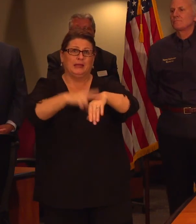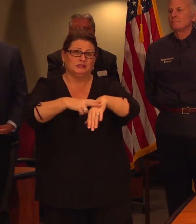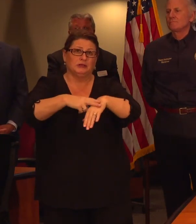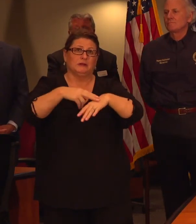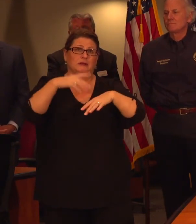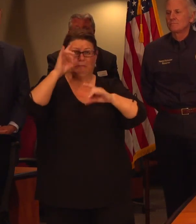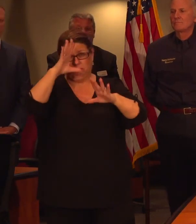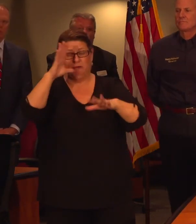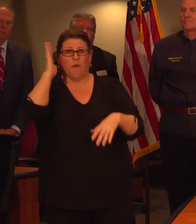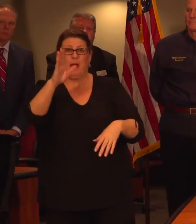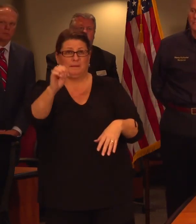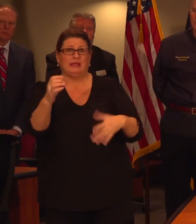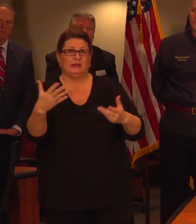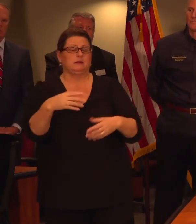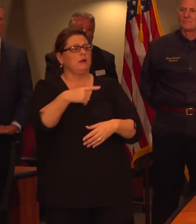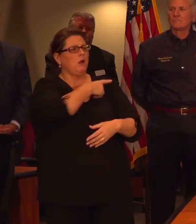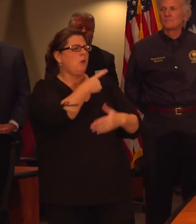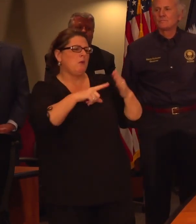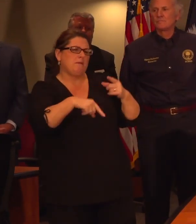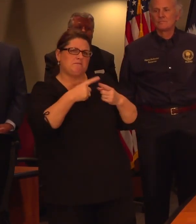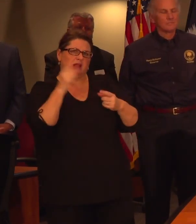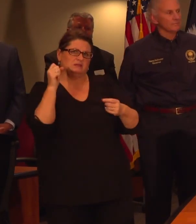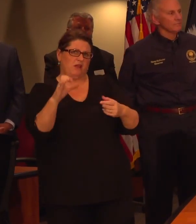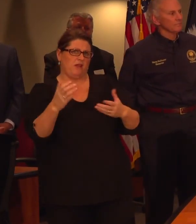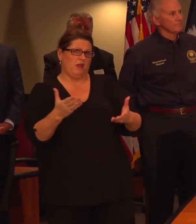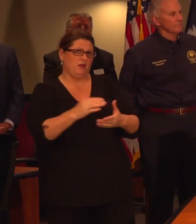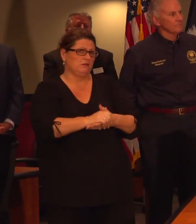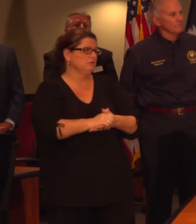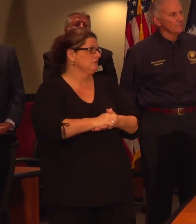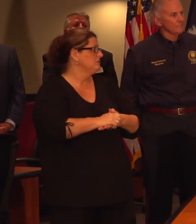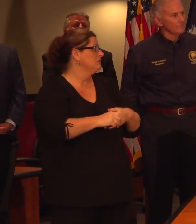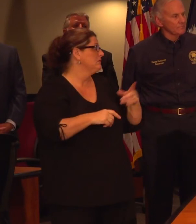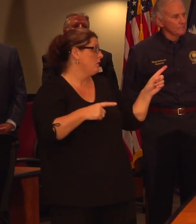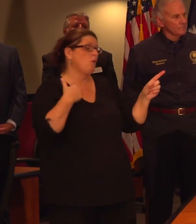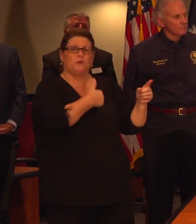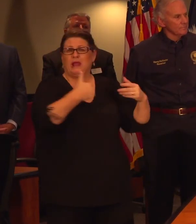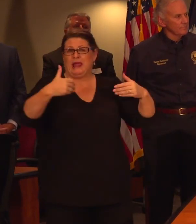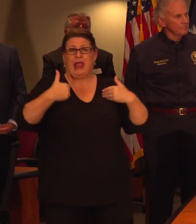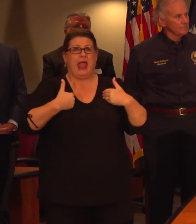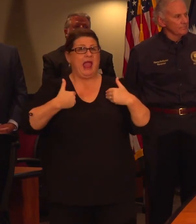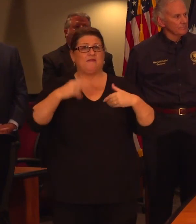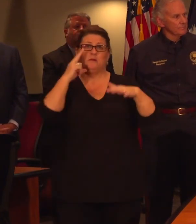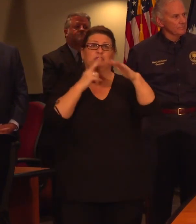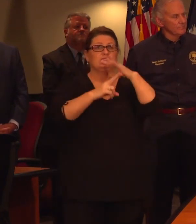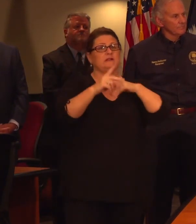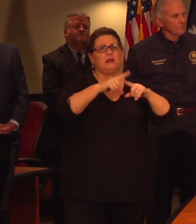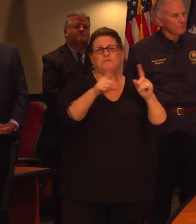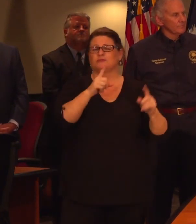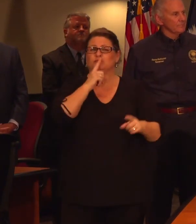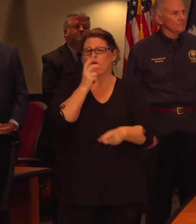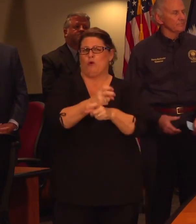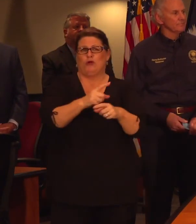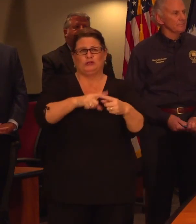specifically can we look for in South Carolina? What are the projections there? Well, we have projections, but it's very, very difficult to really